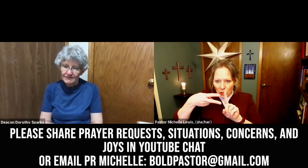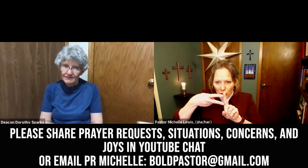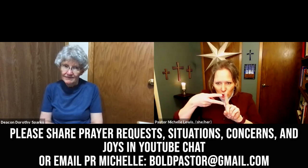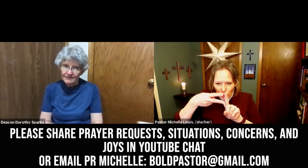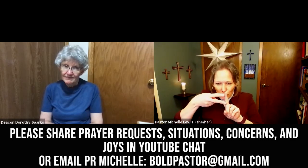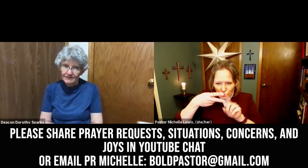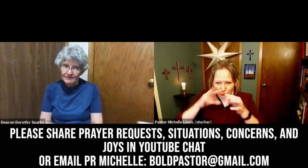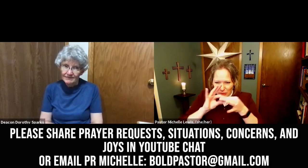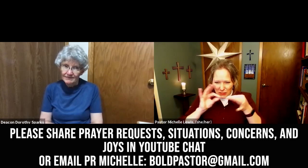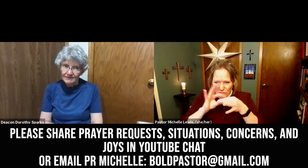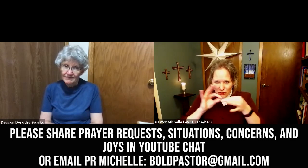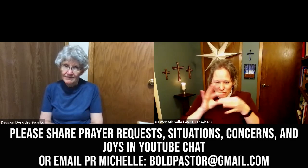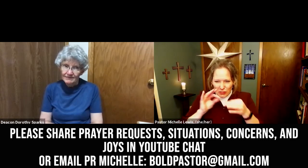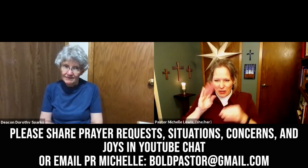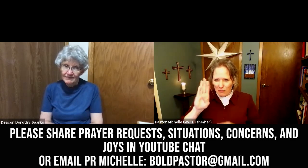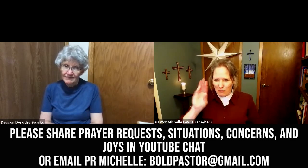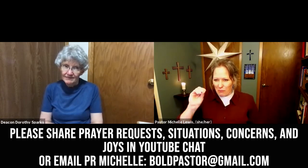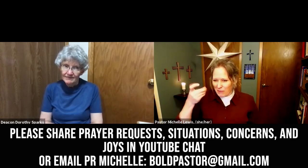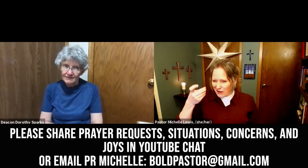You can type out a prayer.